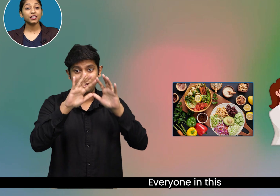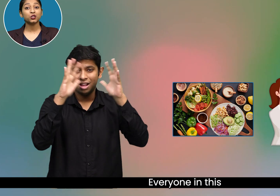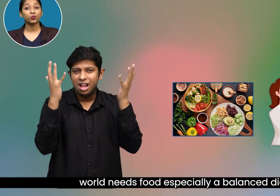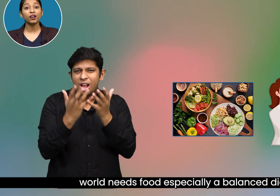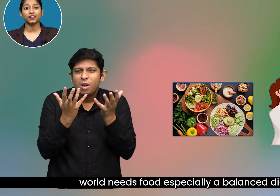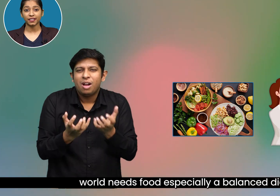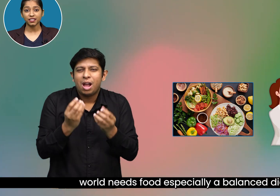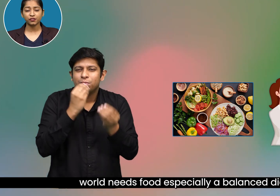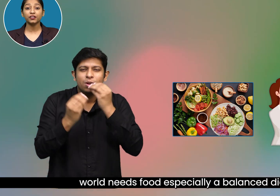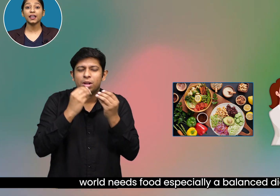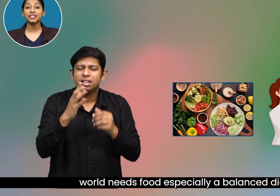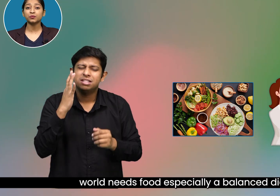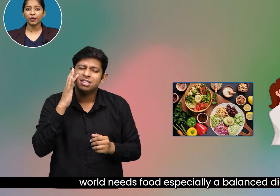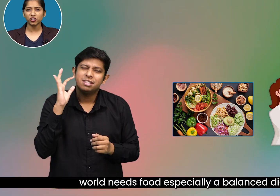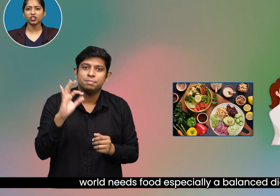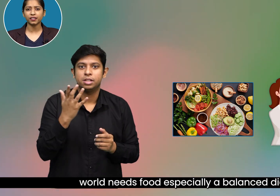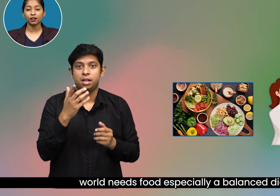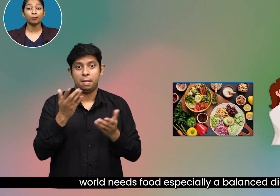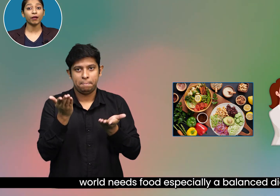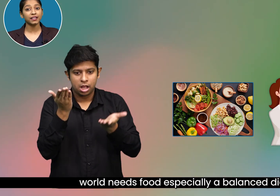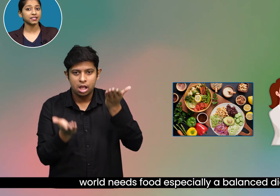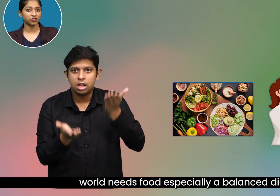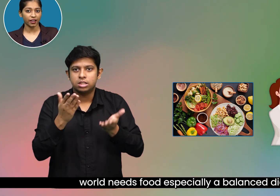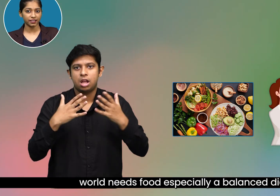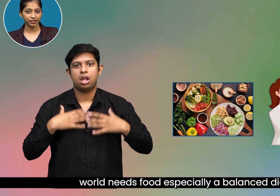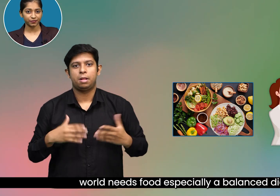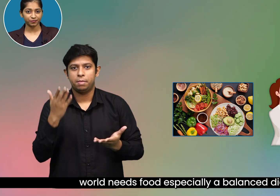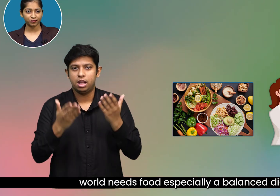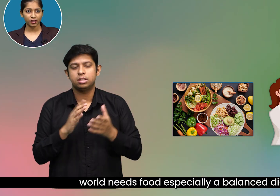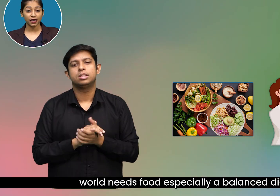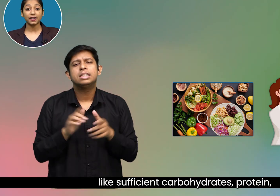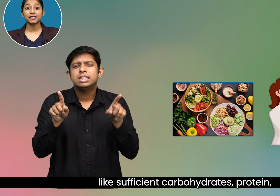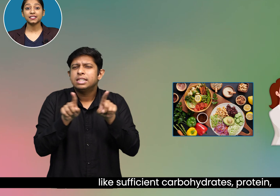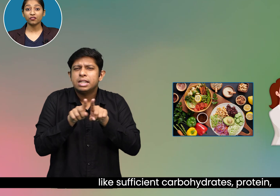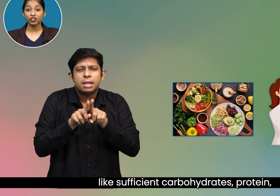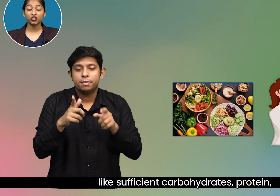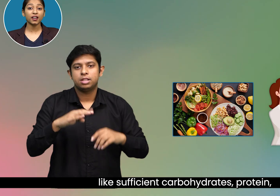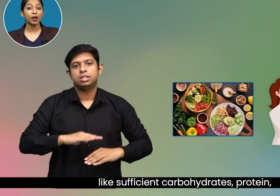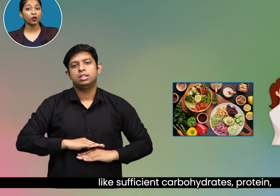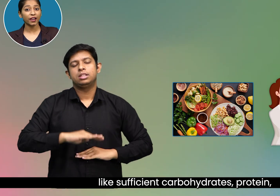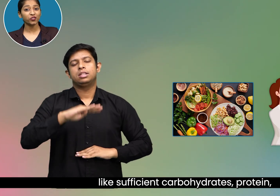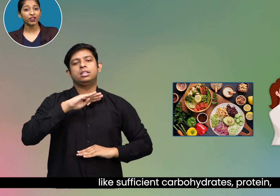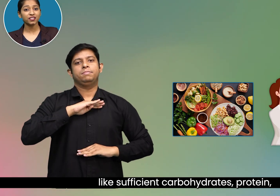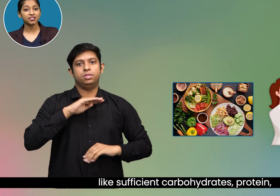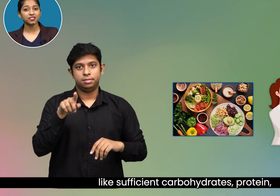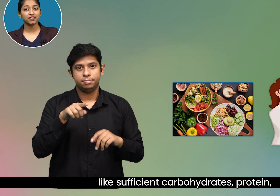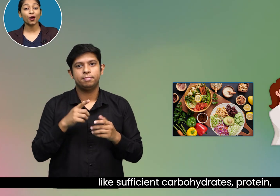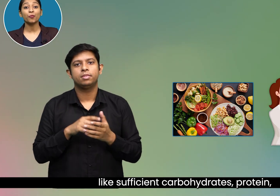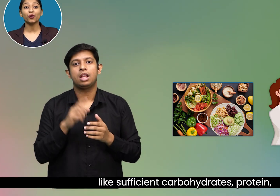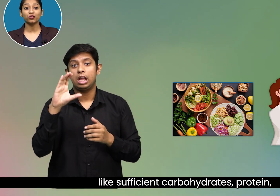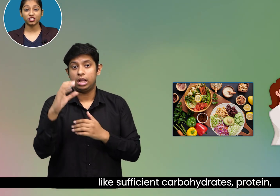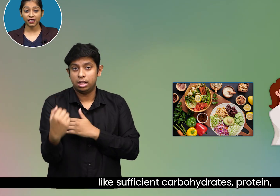Everyone in this world needs food, especially a balanced diet, like sufficient